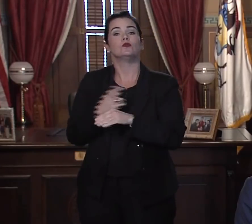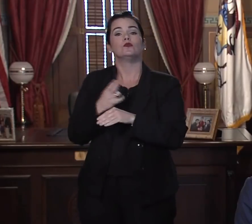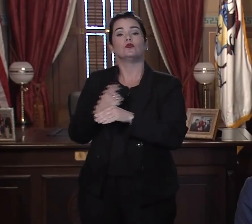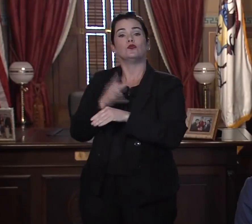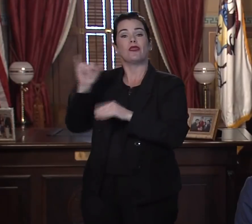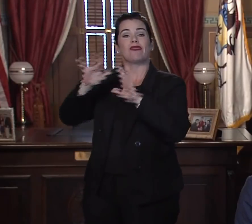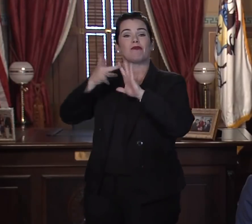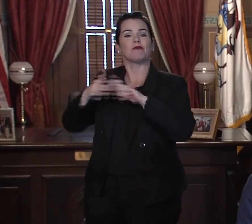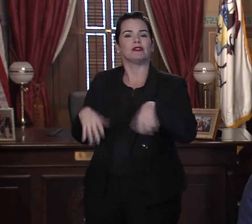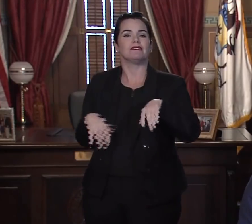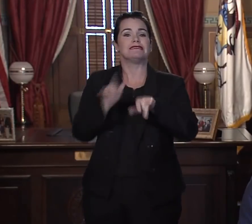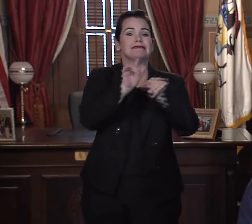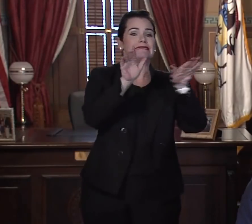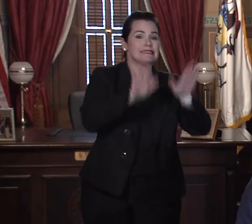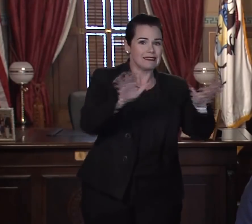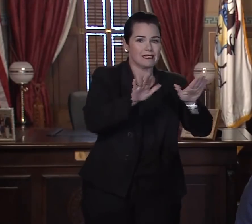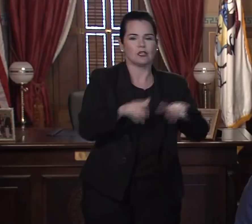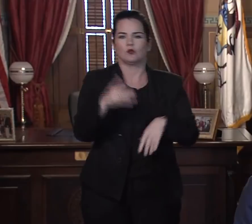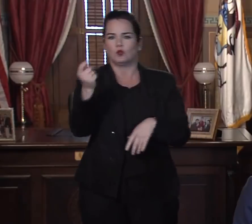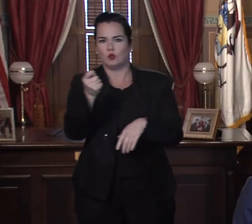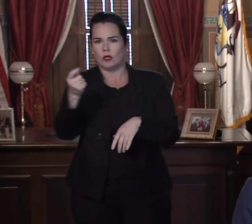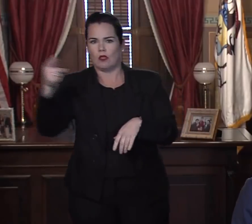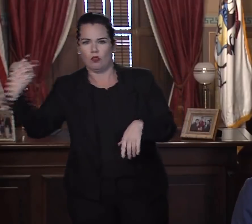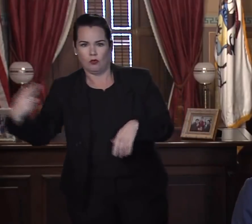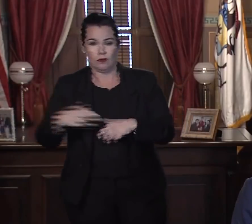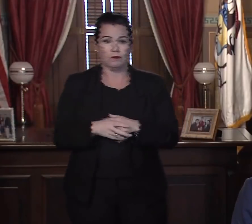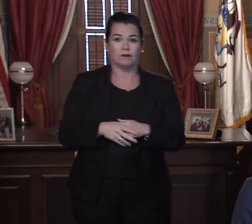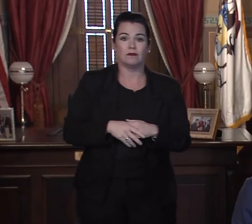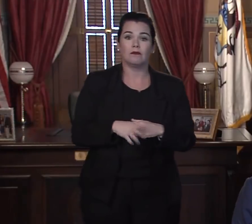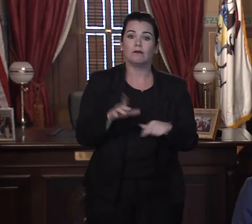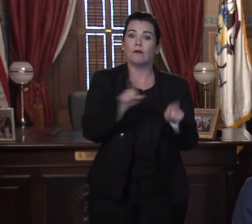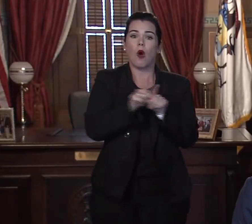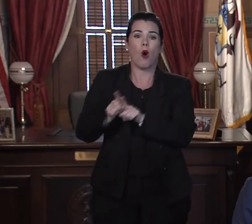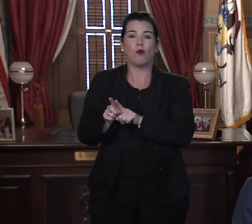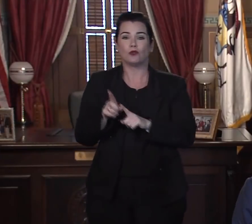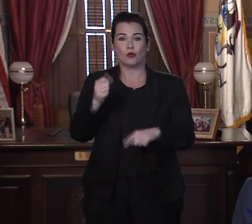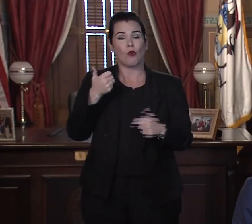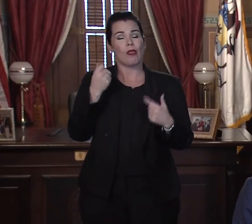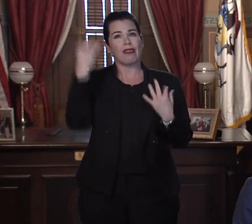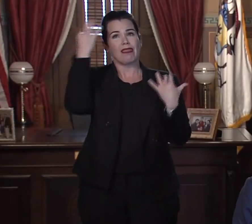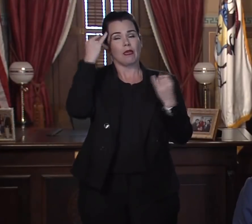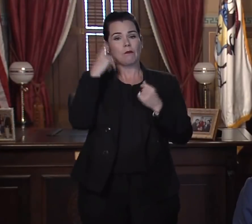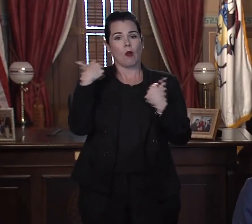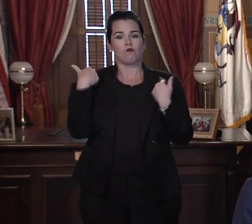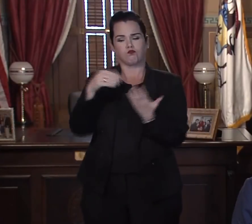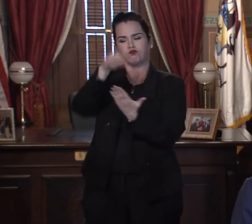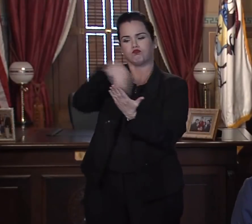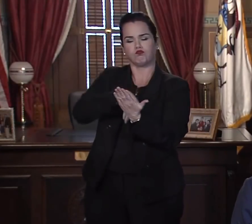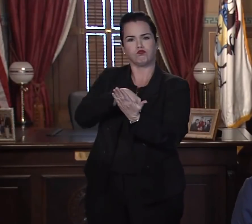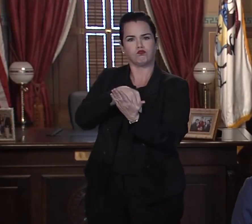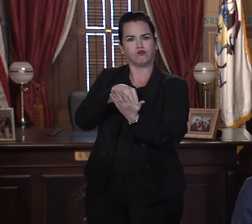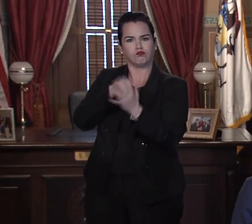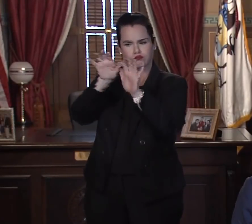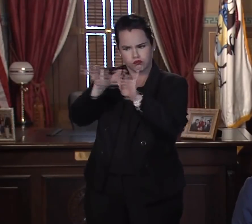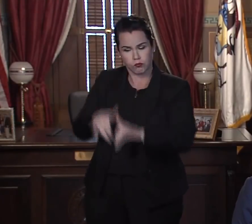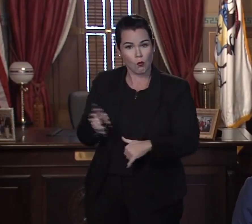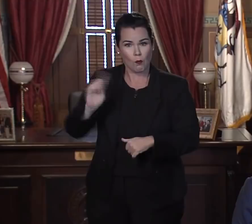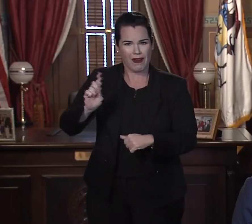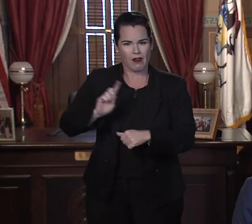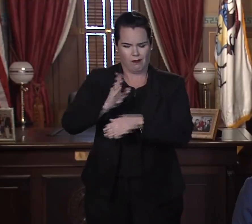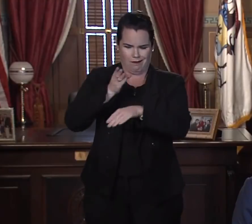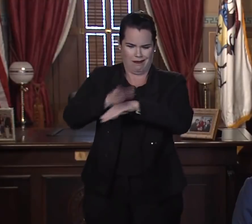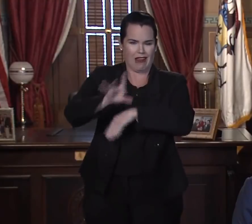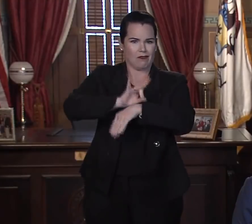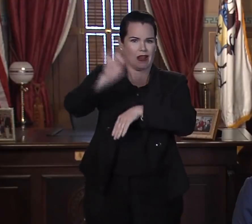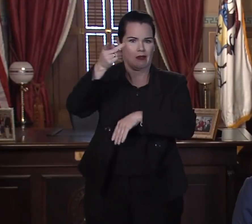Thursday. We're also asking that if you can, you consider filing on off-peak hours after 8 p.m., again, to help us